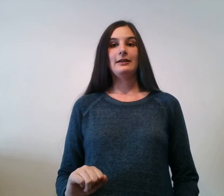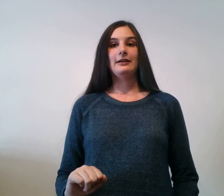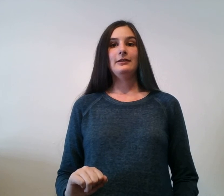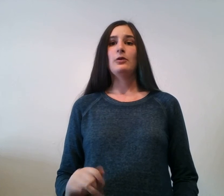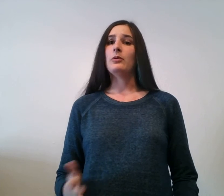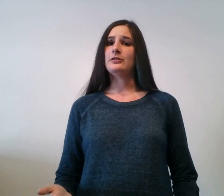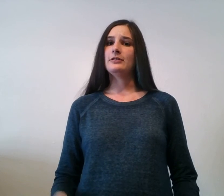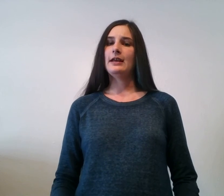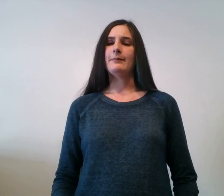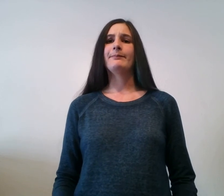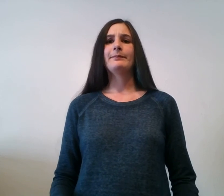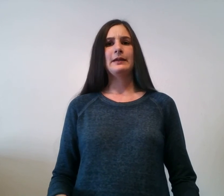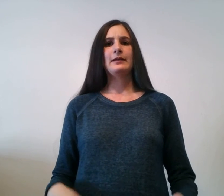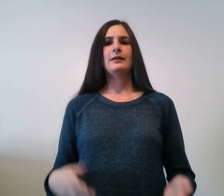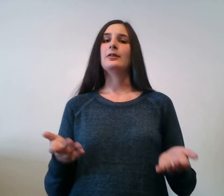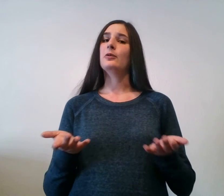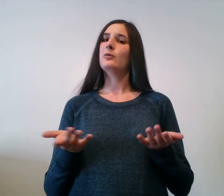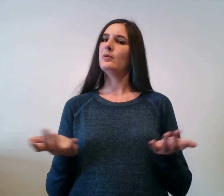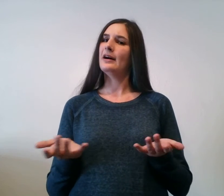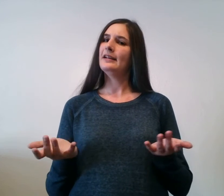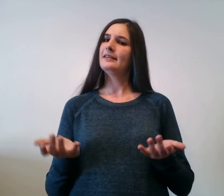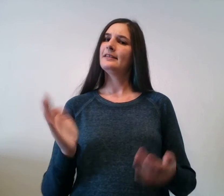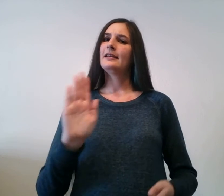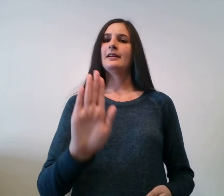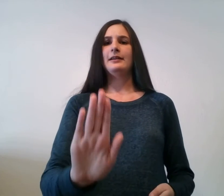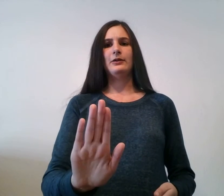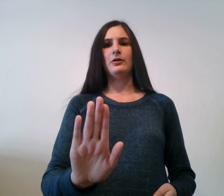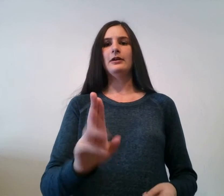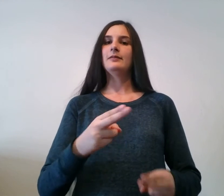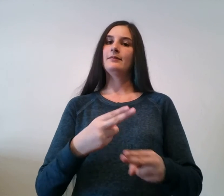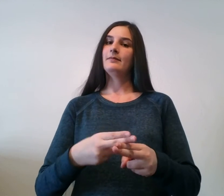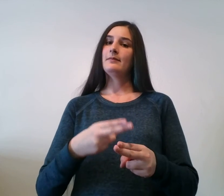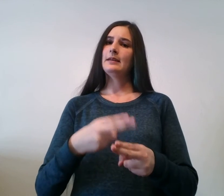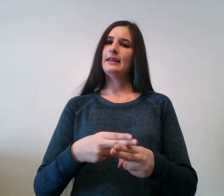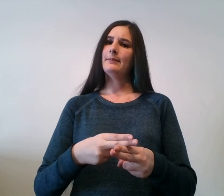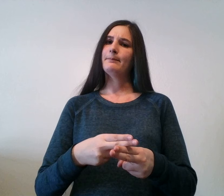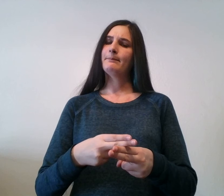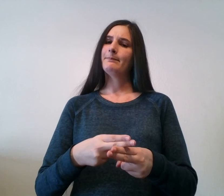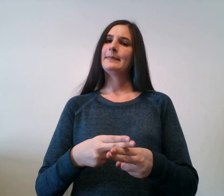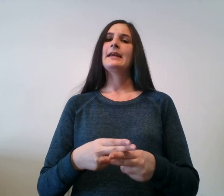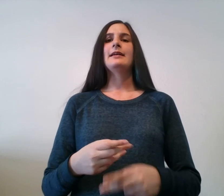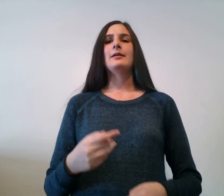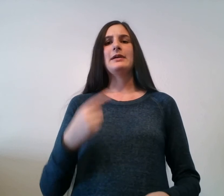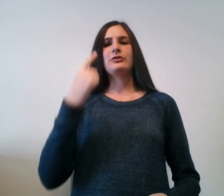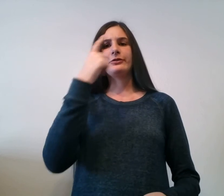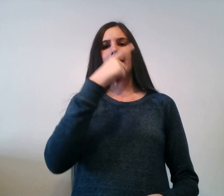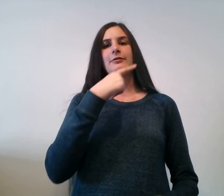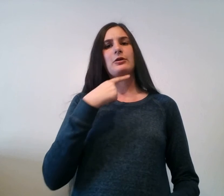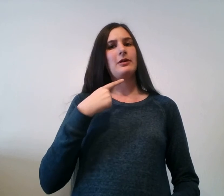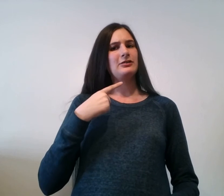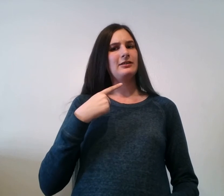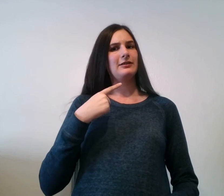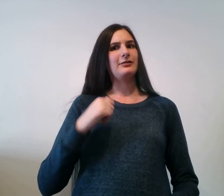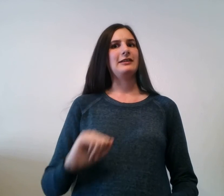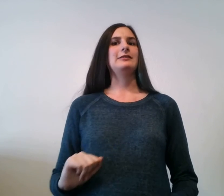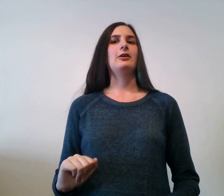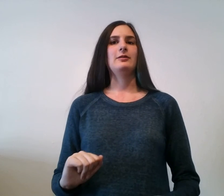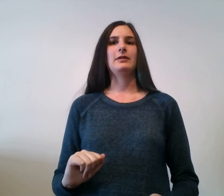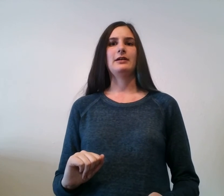is, what's your name? So, what's your name? Now, make sure you have your questioning face on,